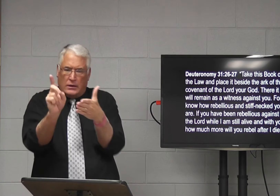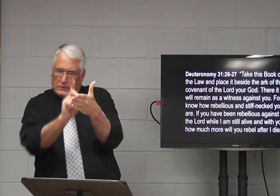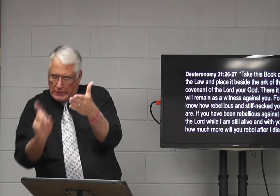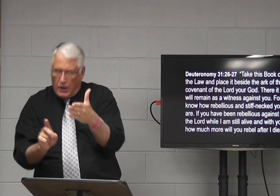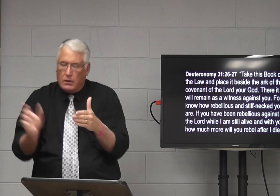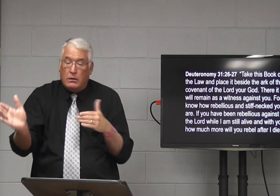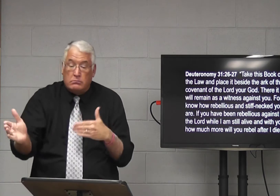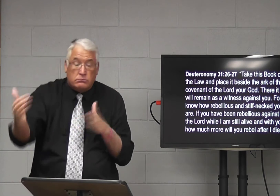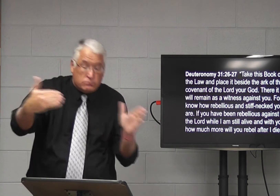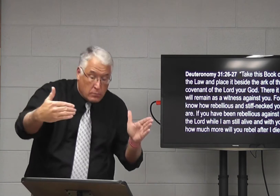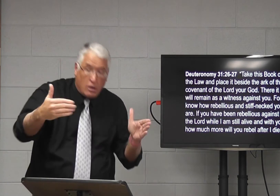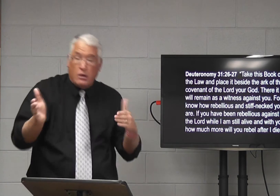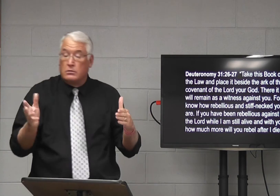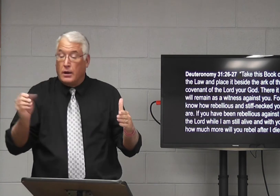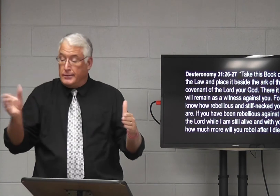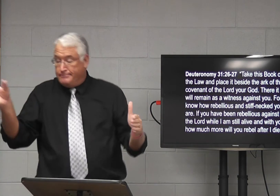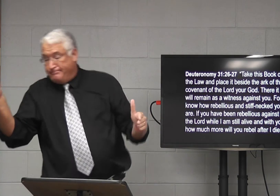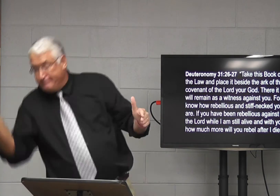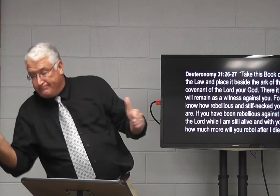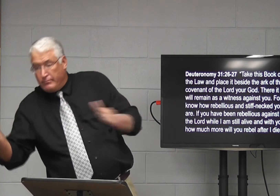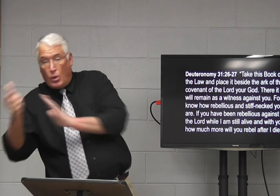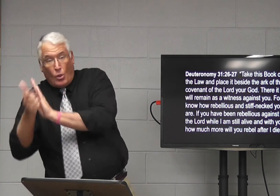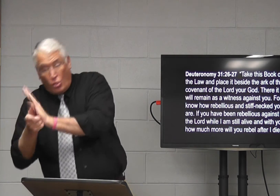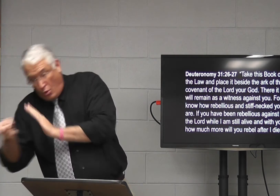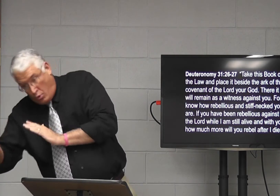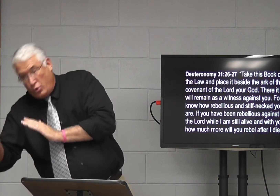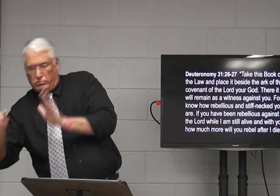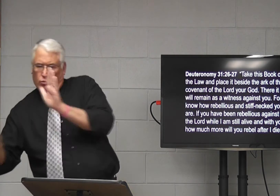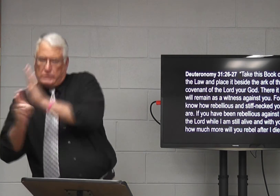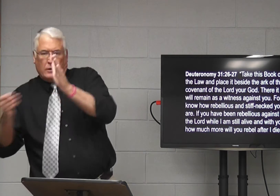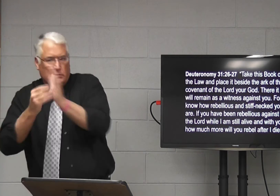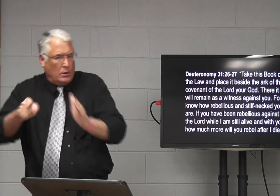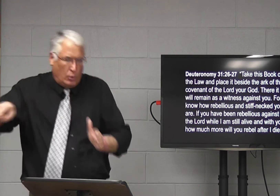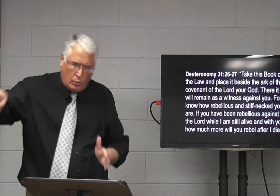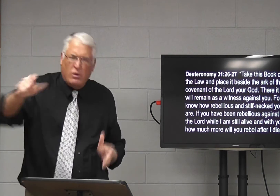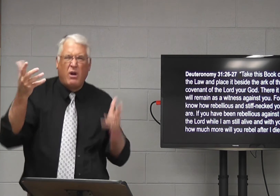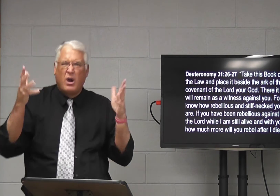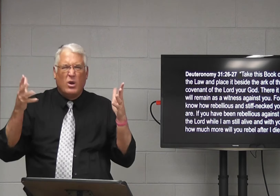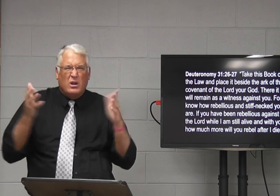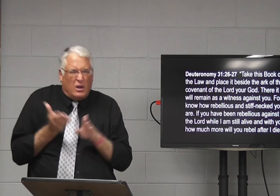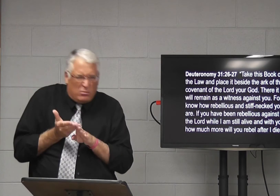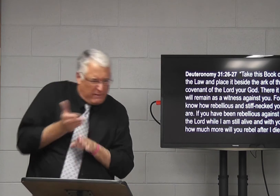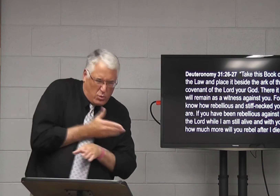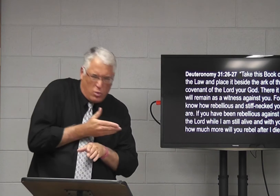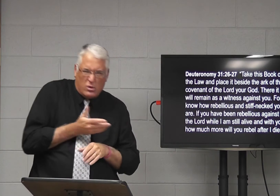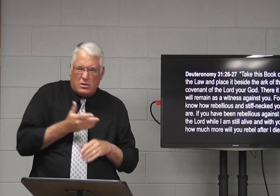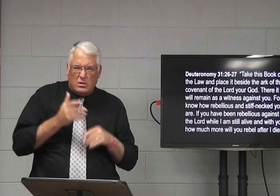design, the ark, the book of law, as a witness against you